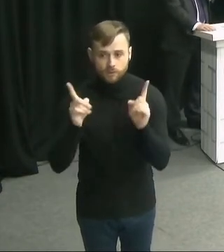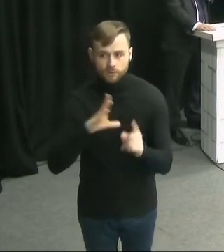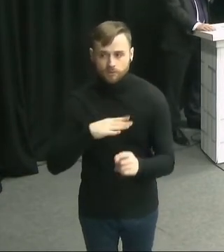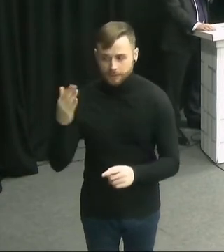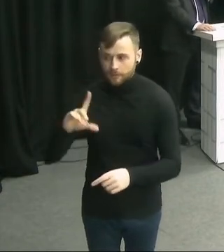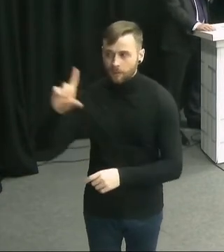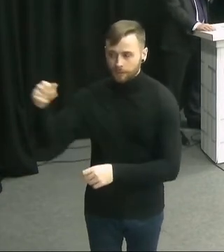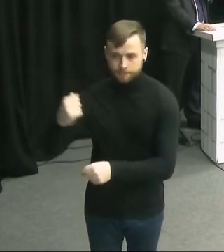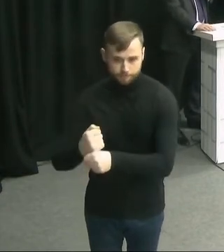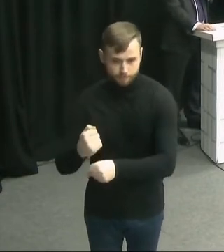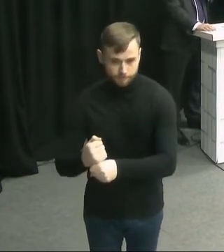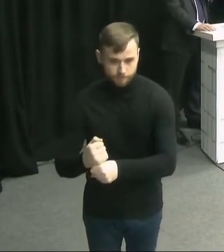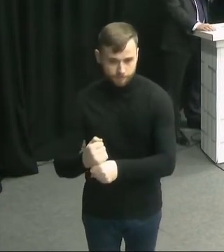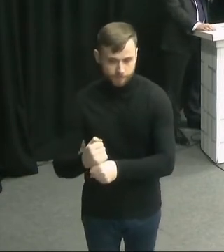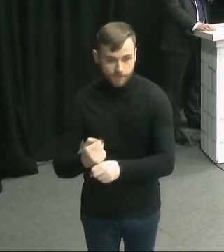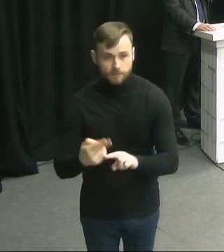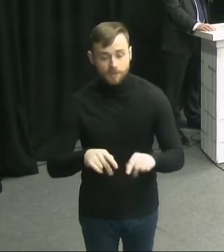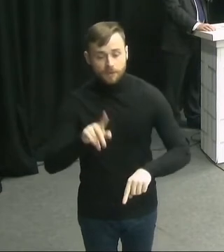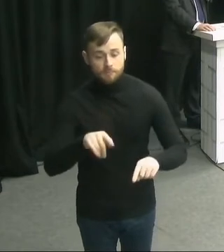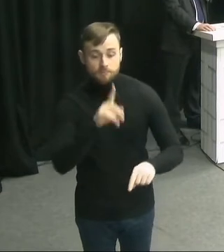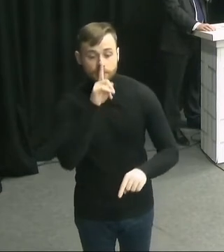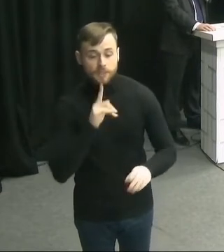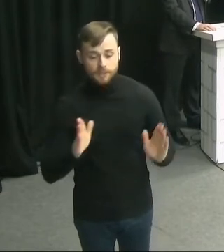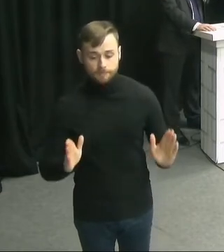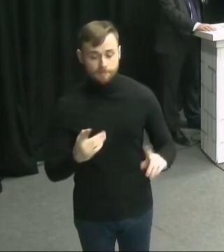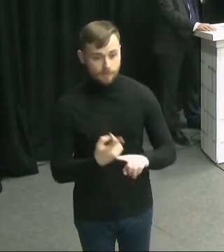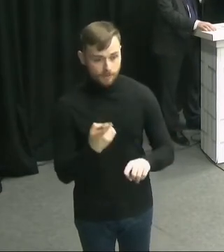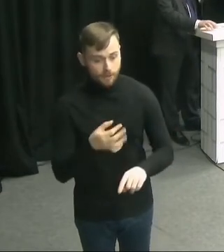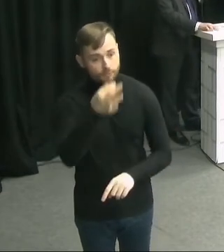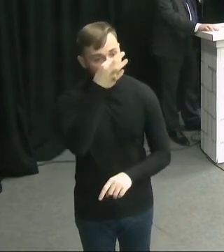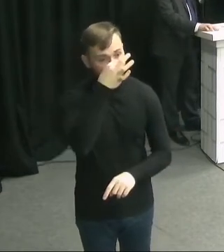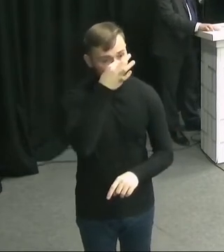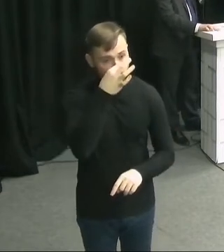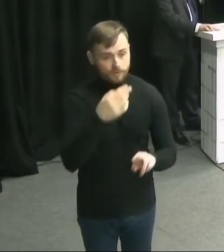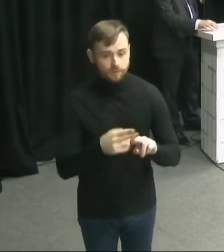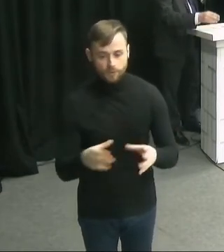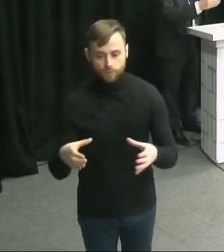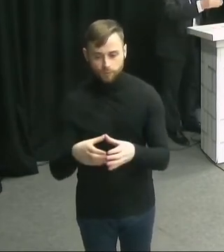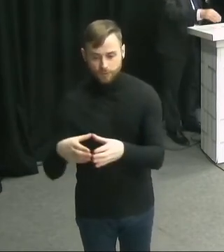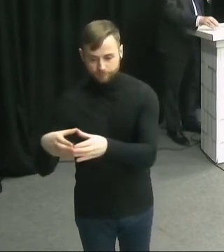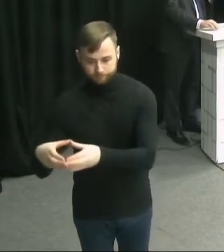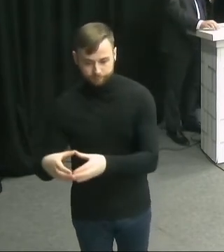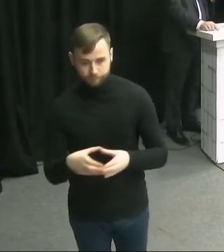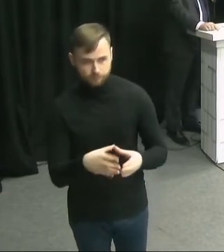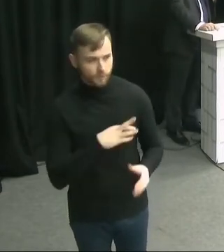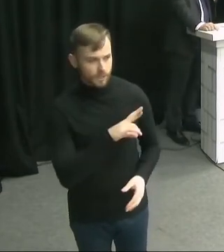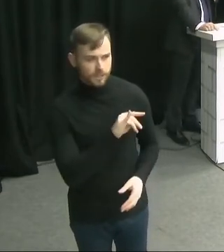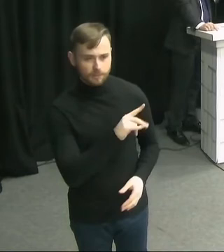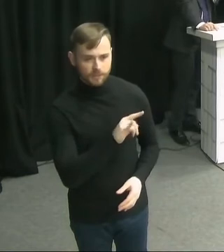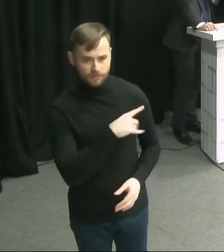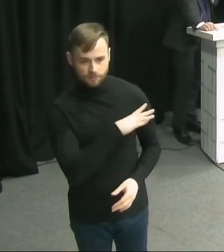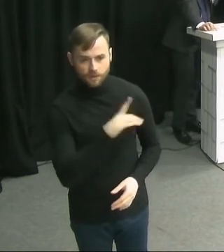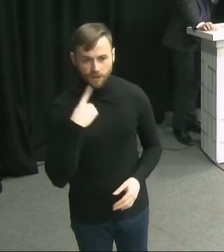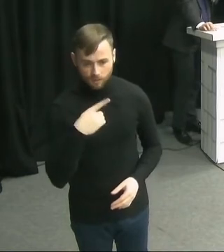group, as mentioned by Rimvidas, they go to a pub. They don't go to a football match, but they just go to a